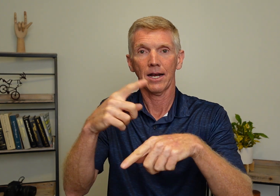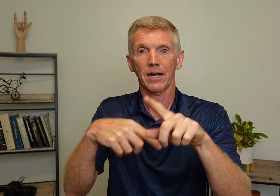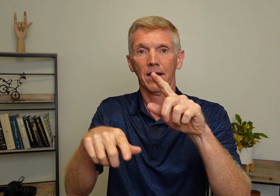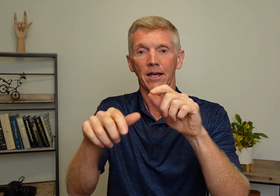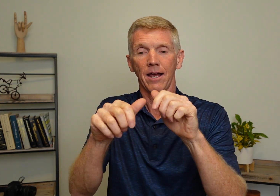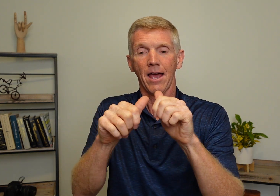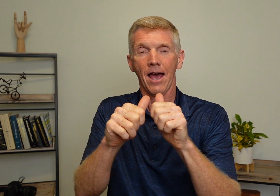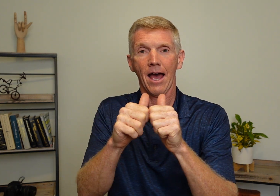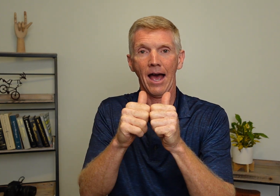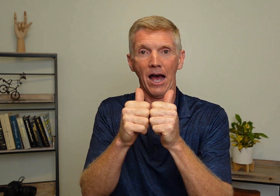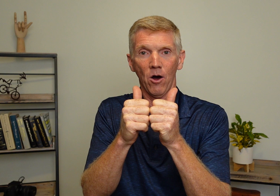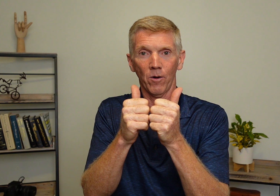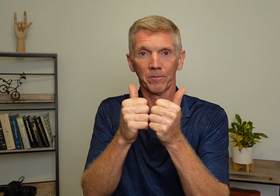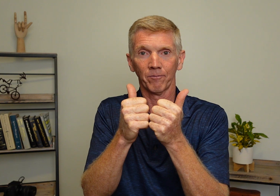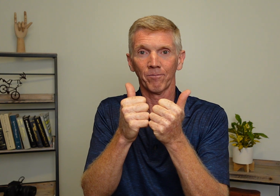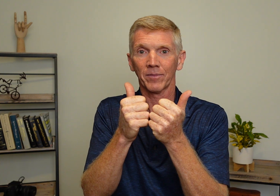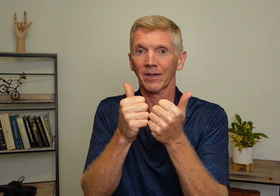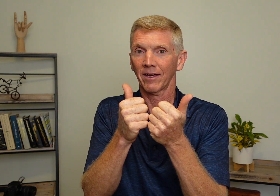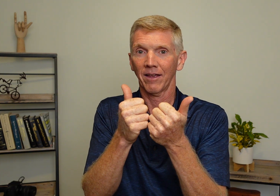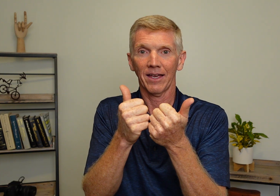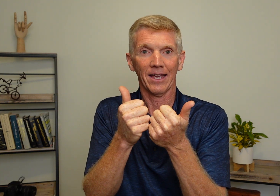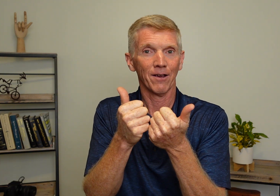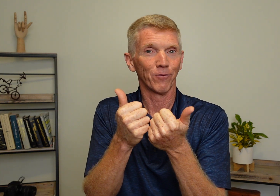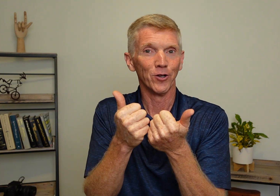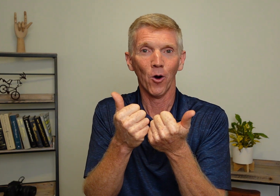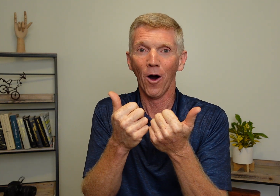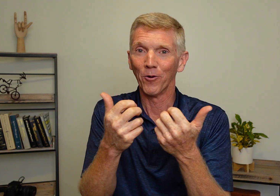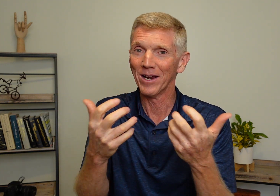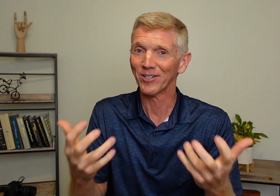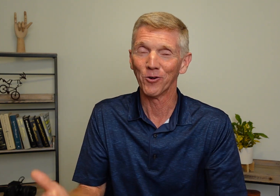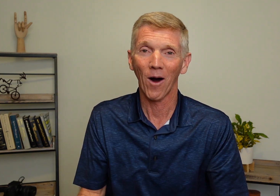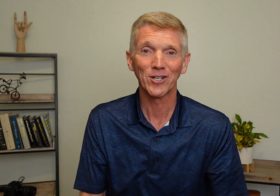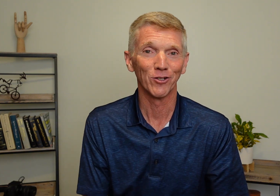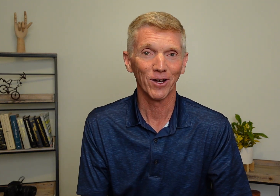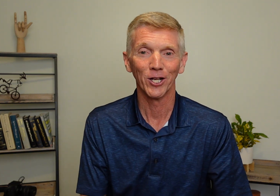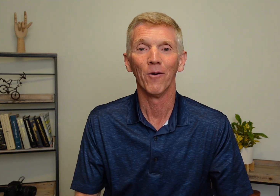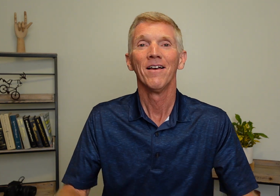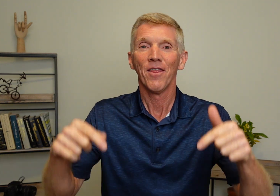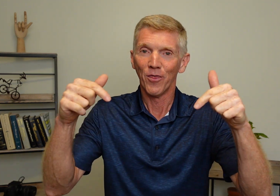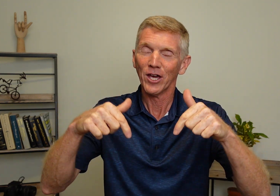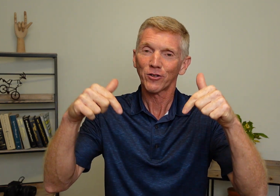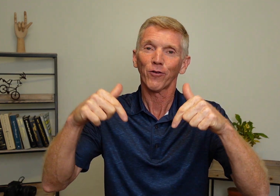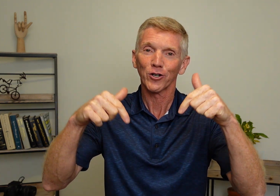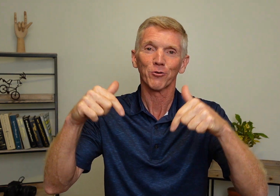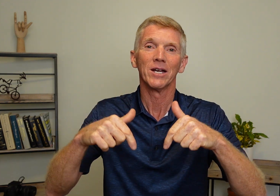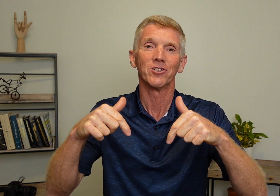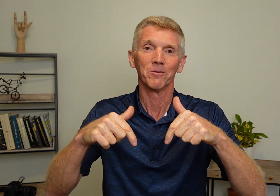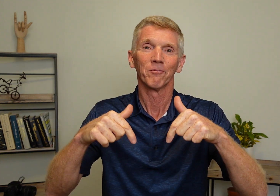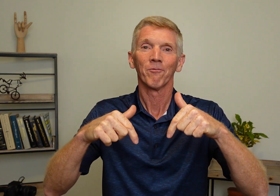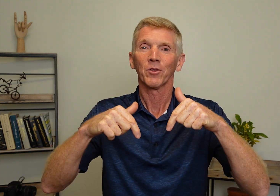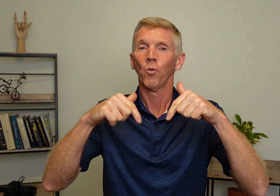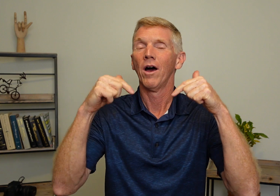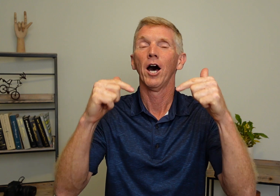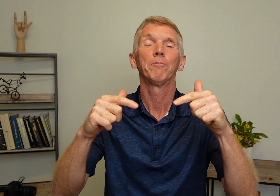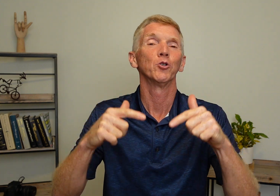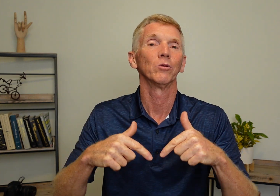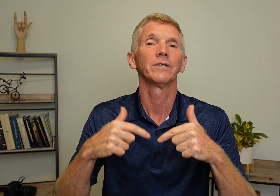Sign how. If for no other reason you watch this video, this first reason will help you leaps